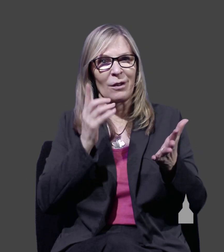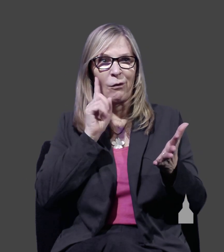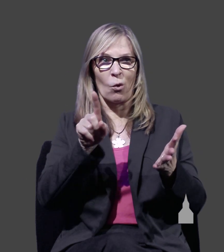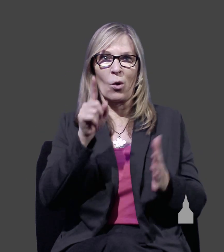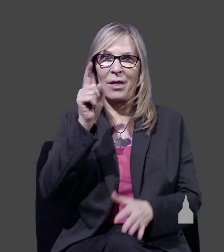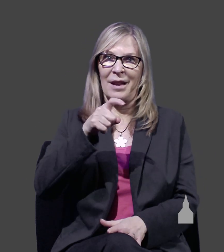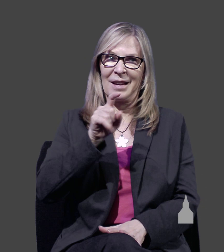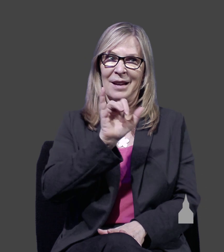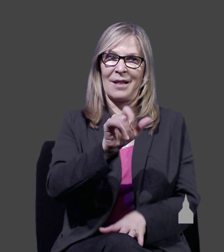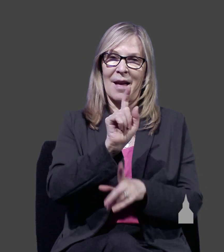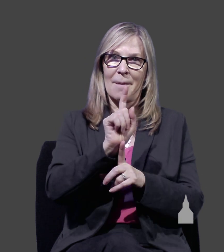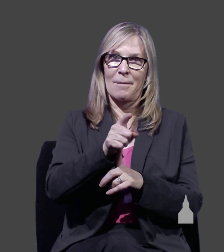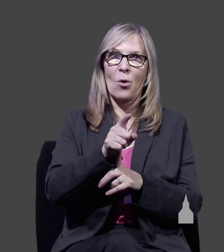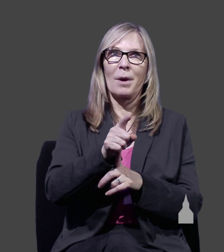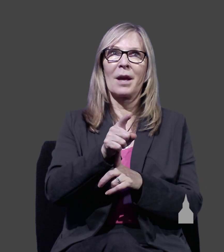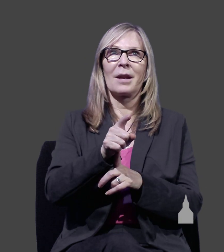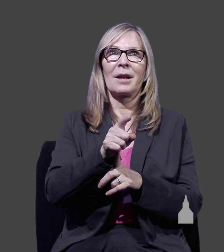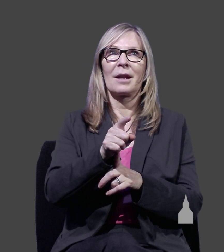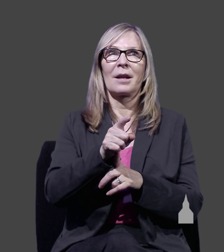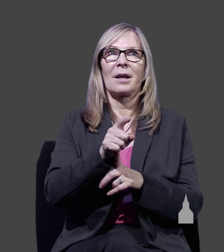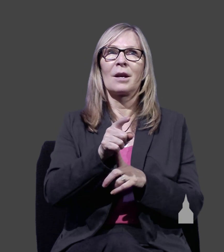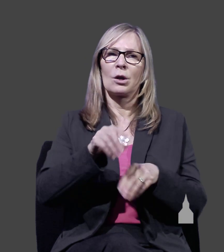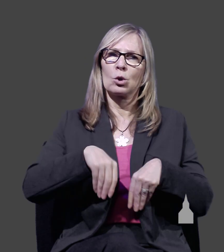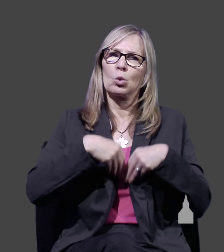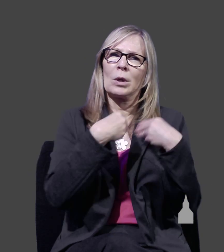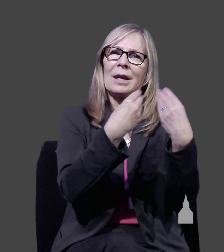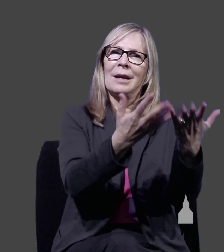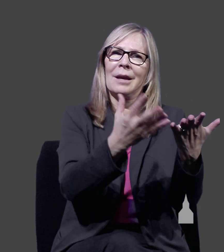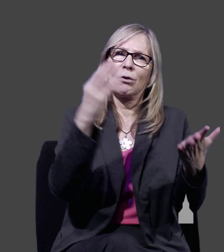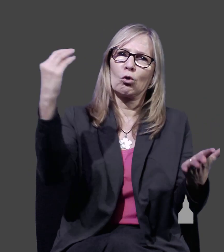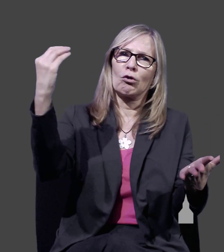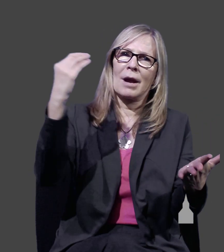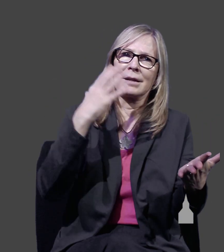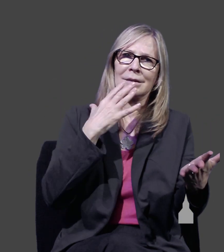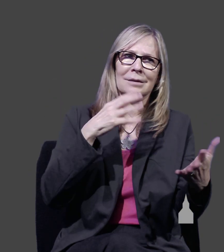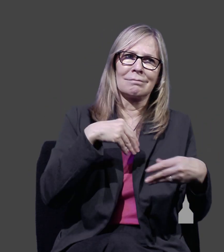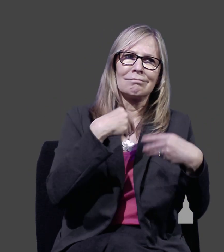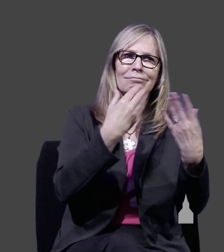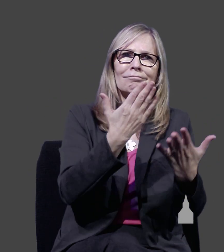moment, so it will give grace to those who hear.